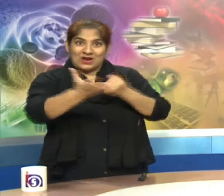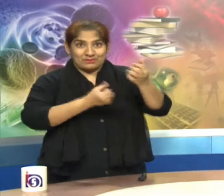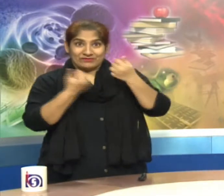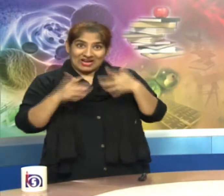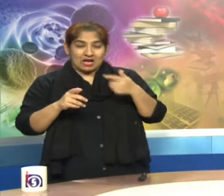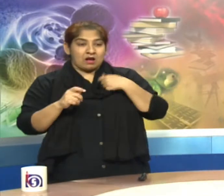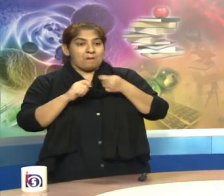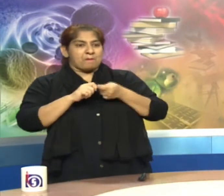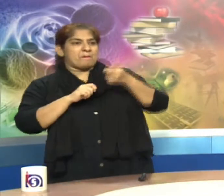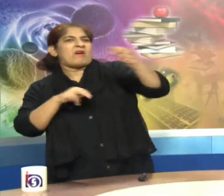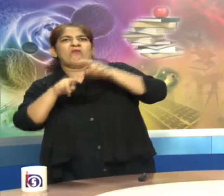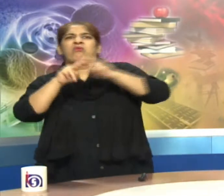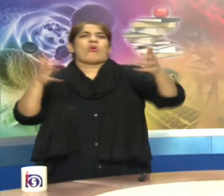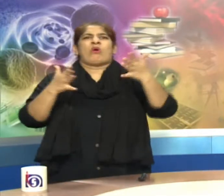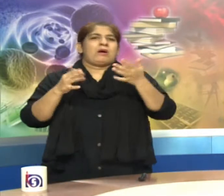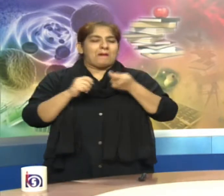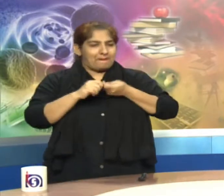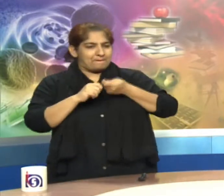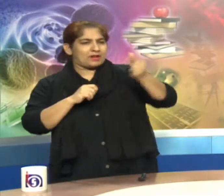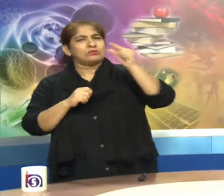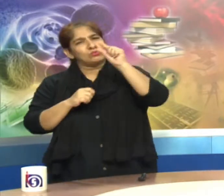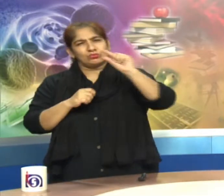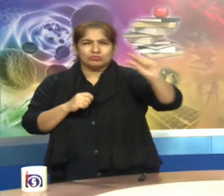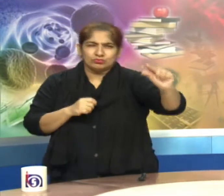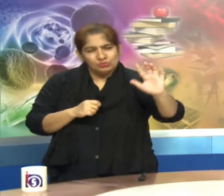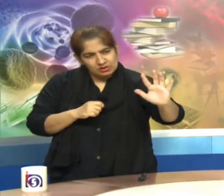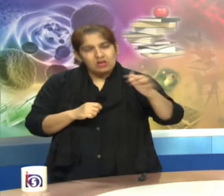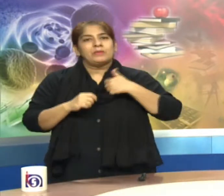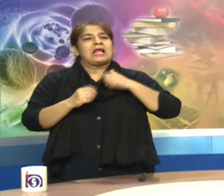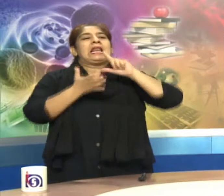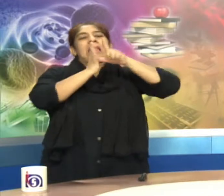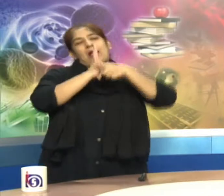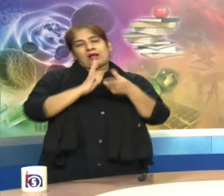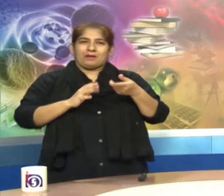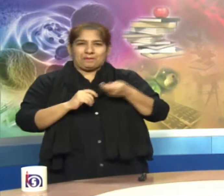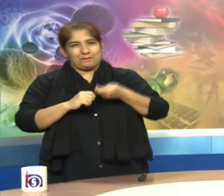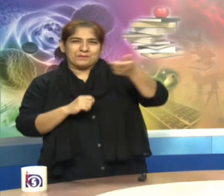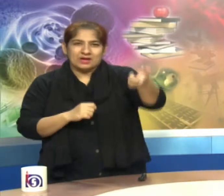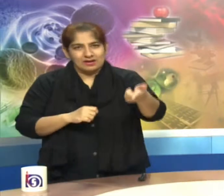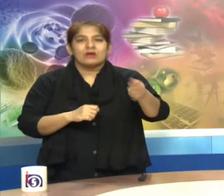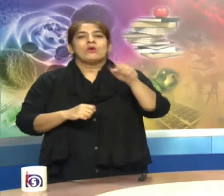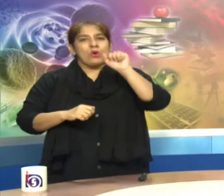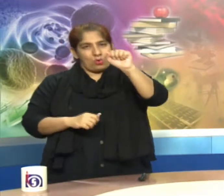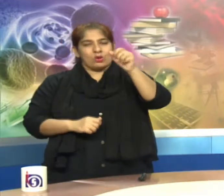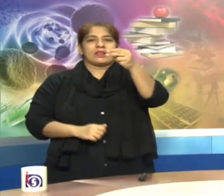The ninth important tool is deferred payment plan.